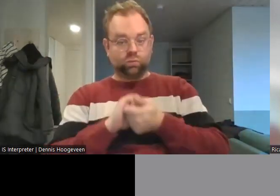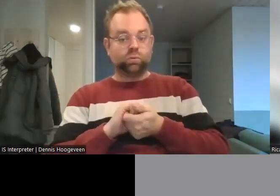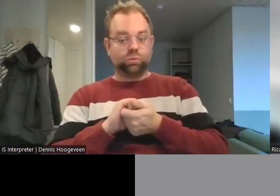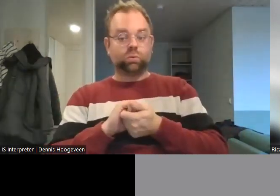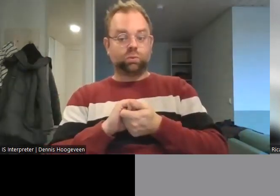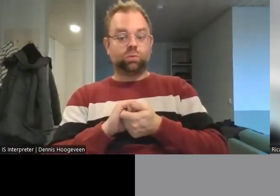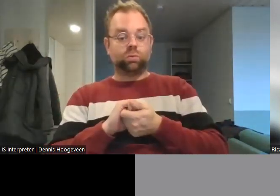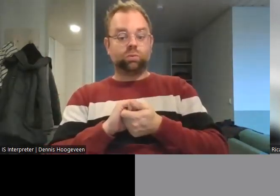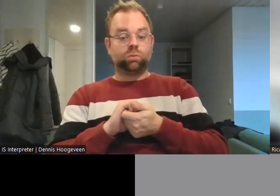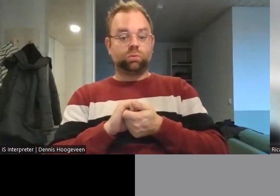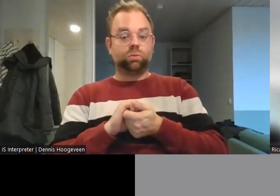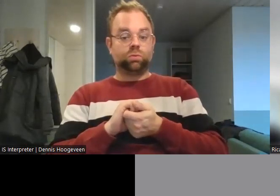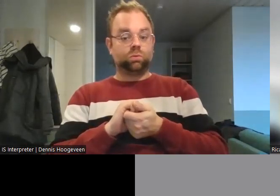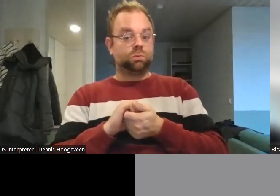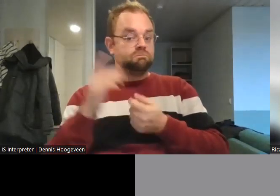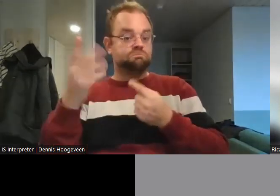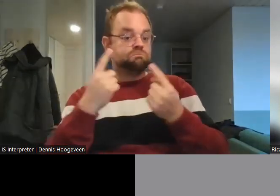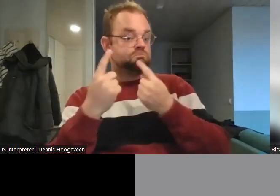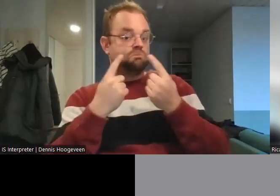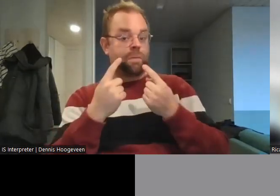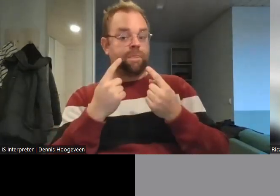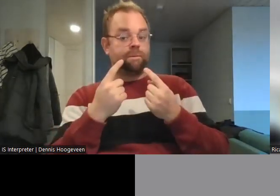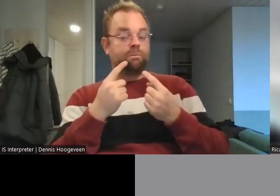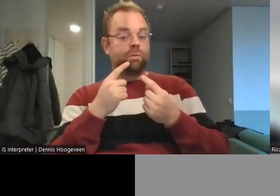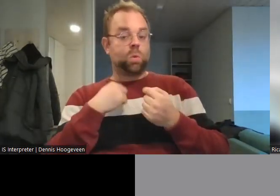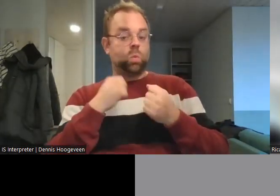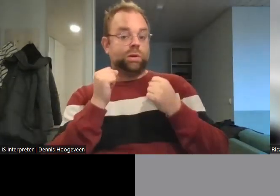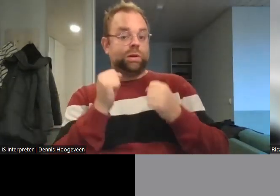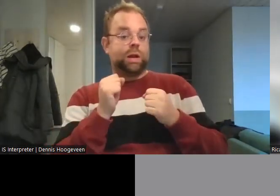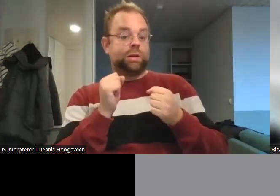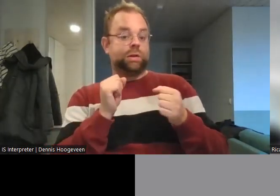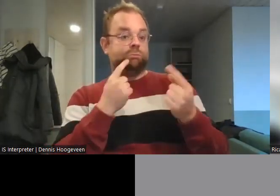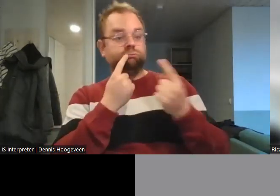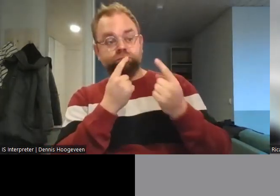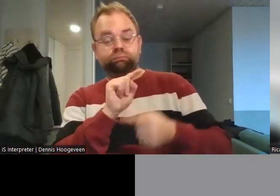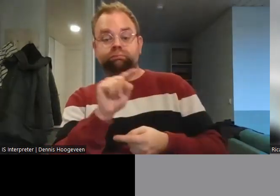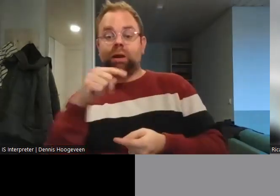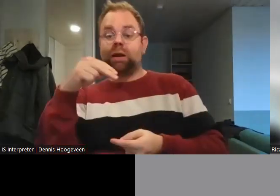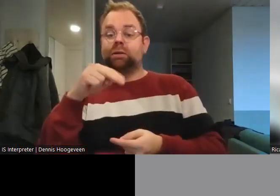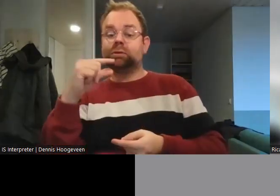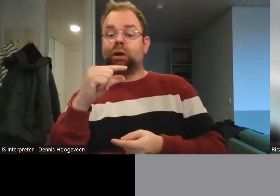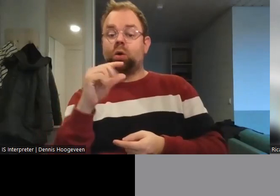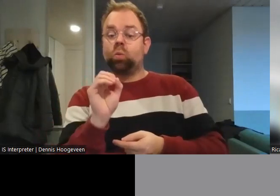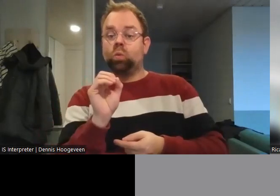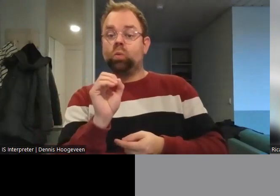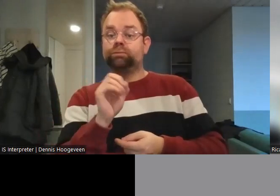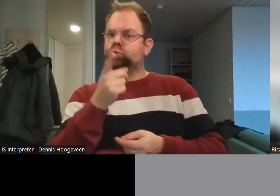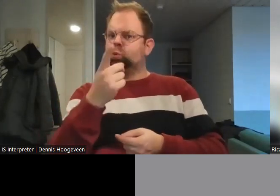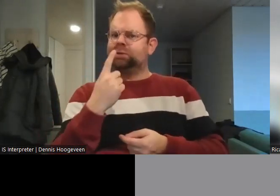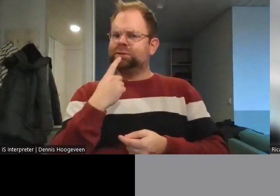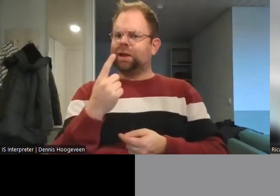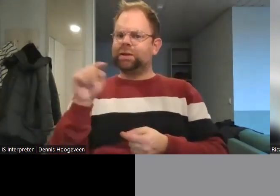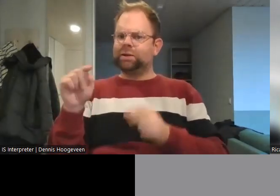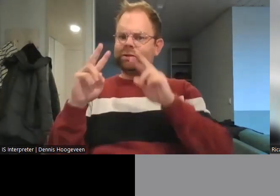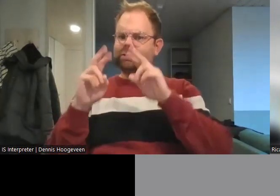NGOs. So I see that you said this available. If you can share the link, that would be interesting. We can as well follow up bilaterally. Okay, so